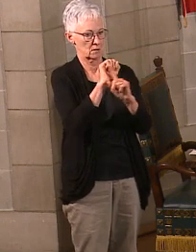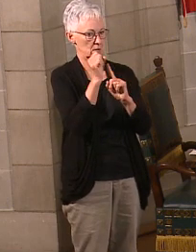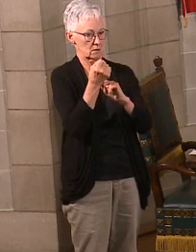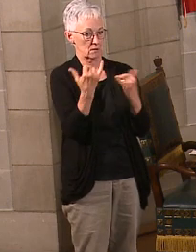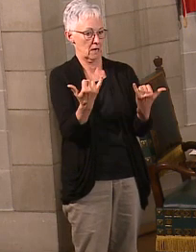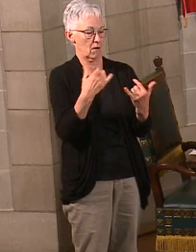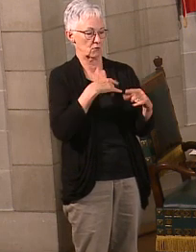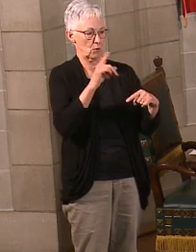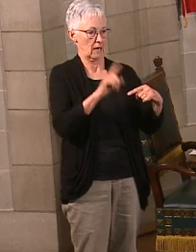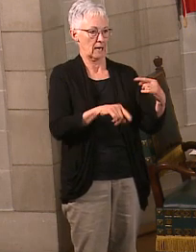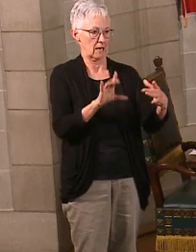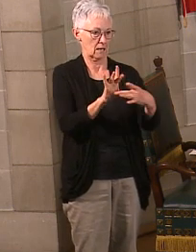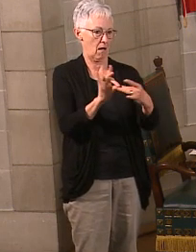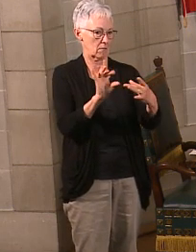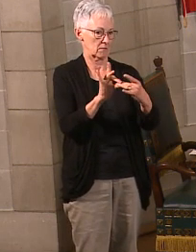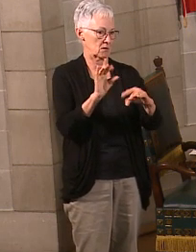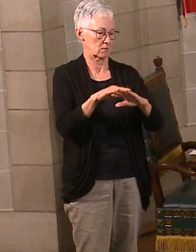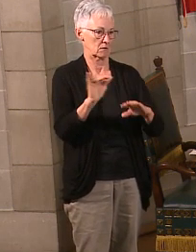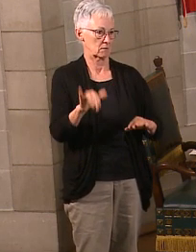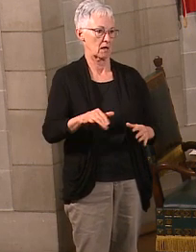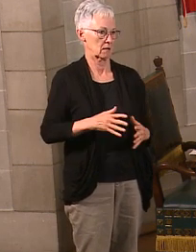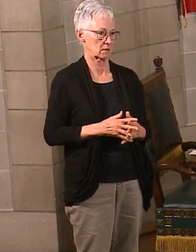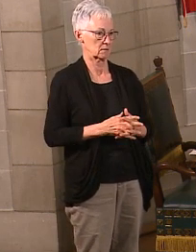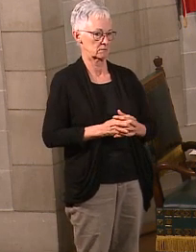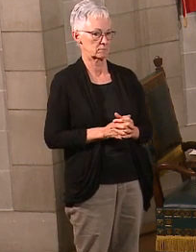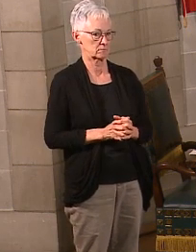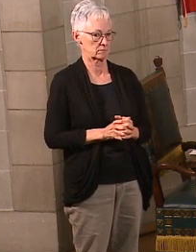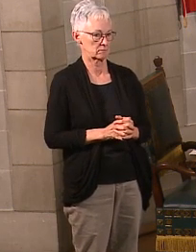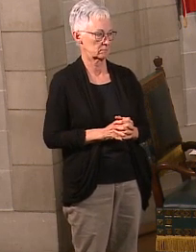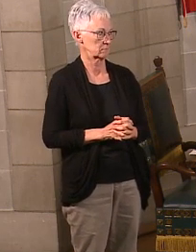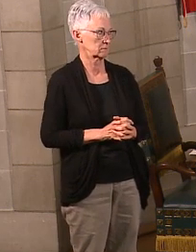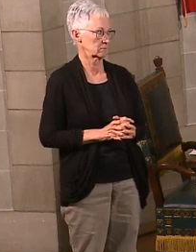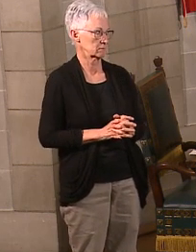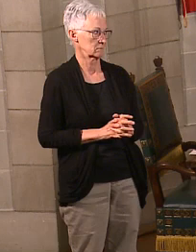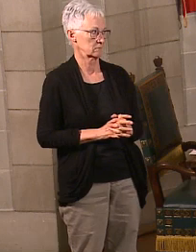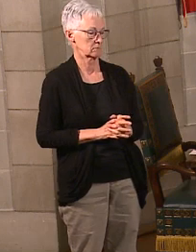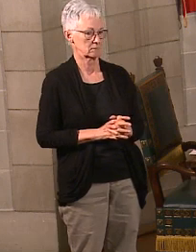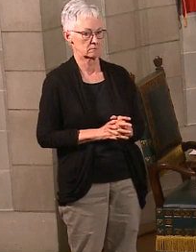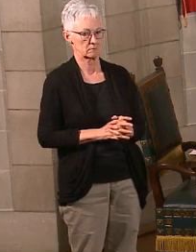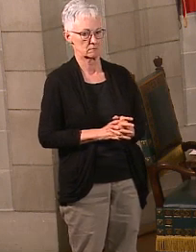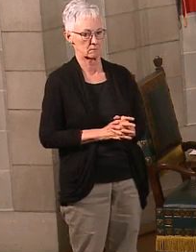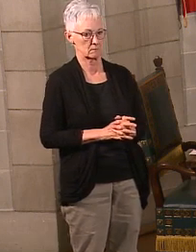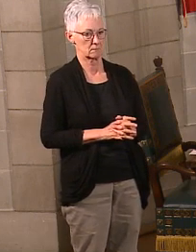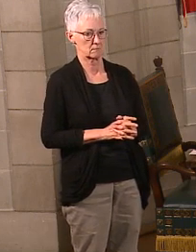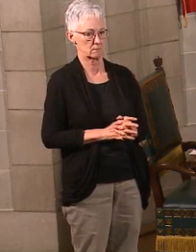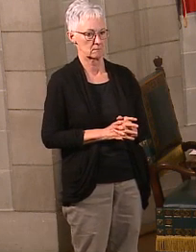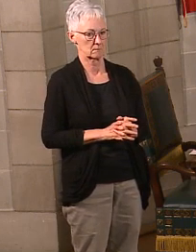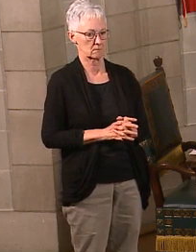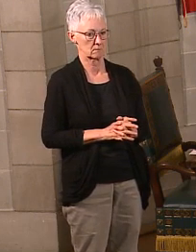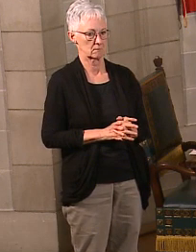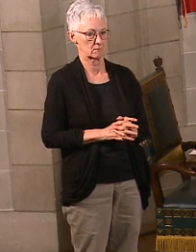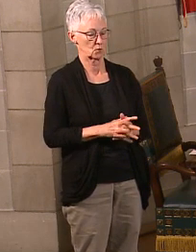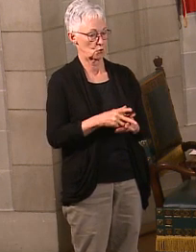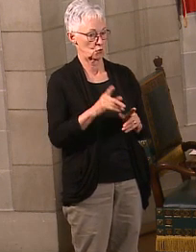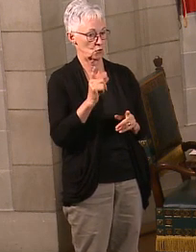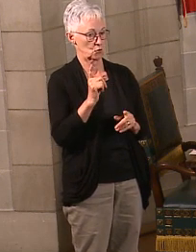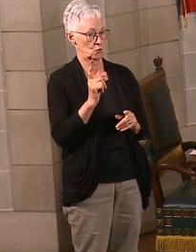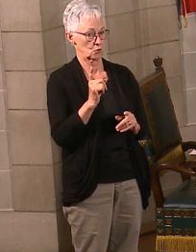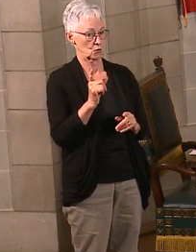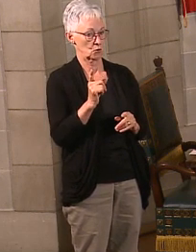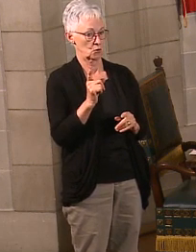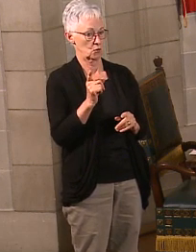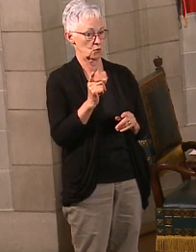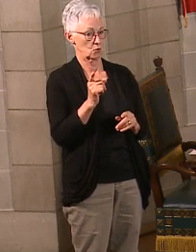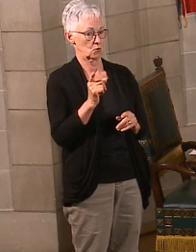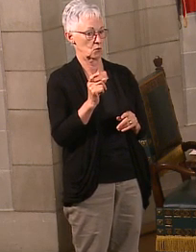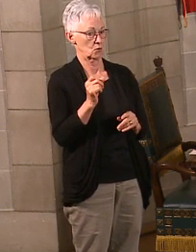related to what they bring to me. Okay. Also, have you seen an uptick in staff absences due